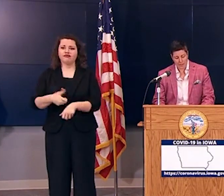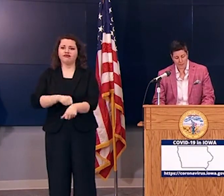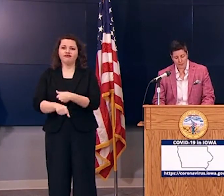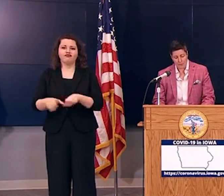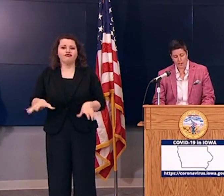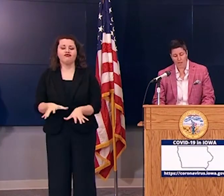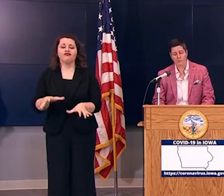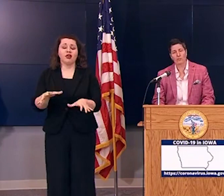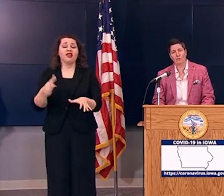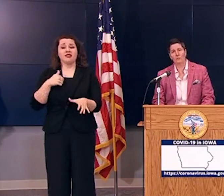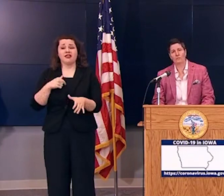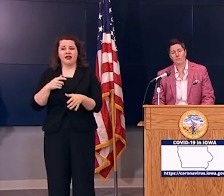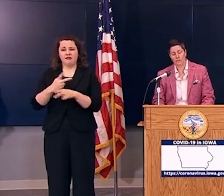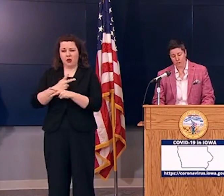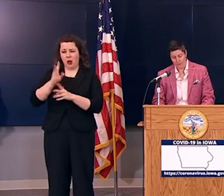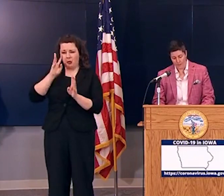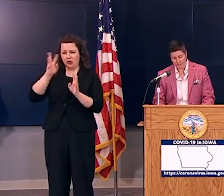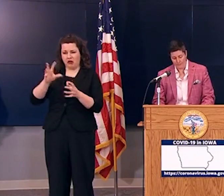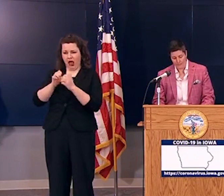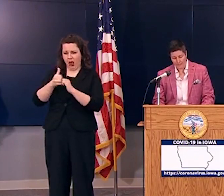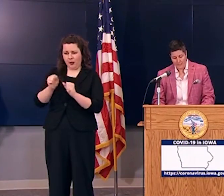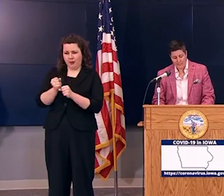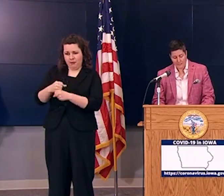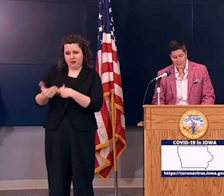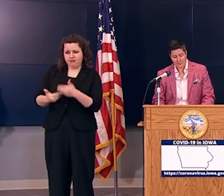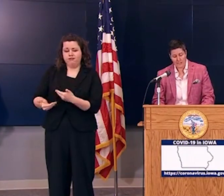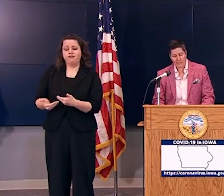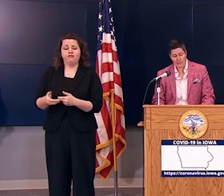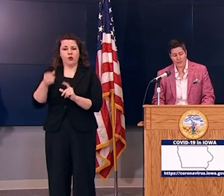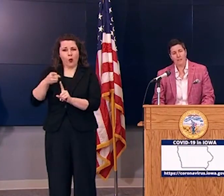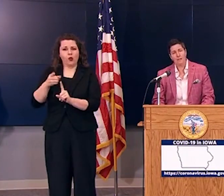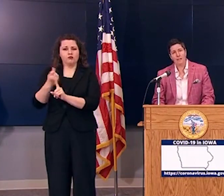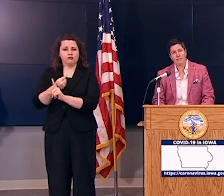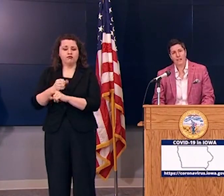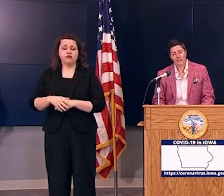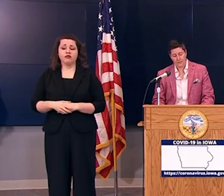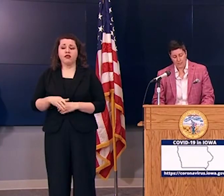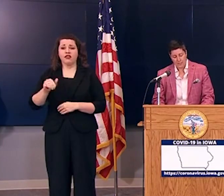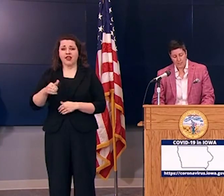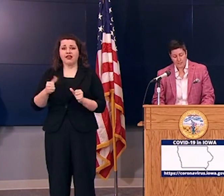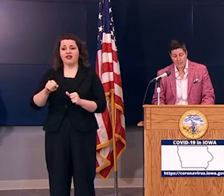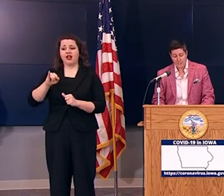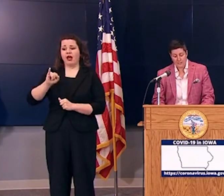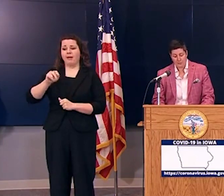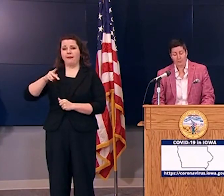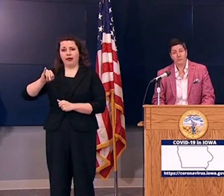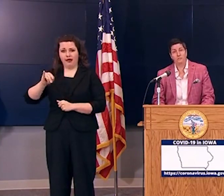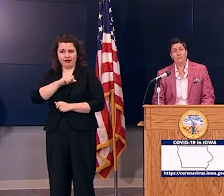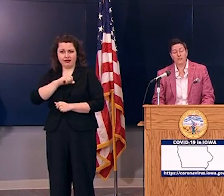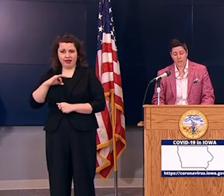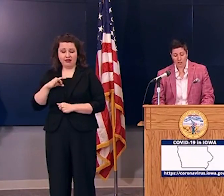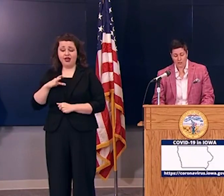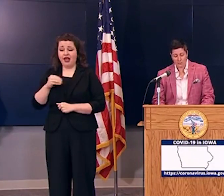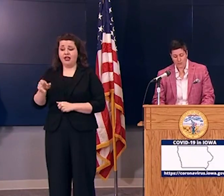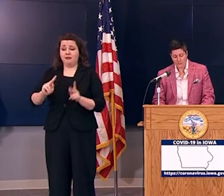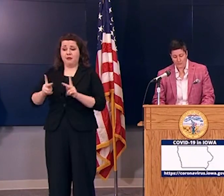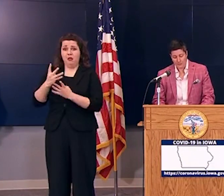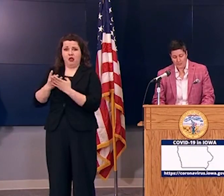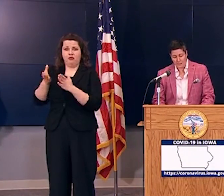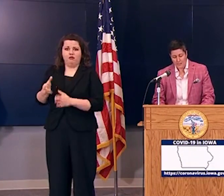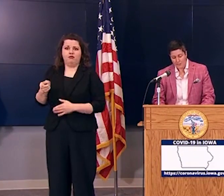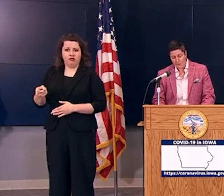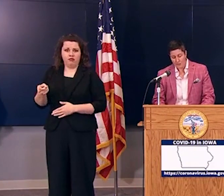creative ways to accomplish the goals we set forth for them. This has been an effort of IPI staff and the individuals that are